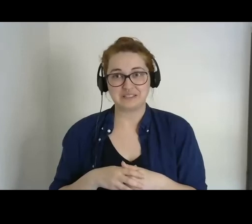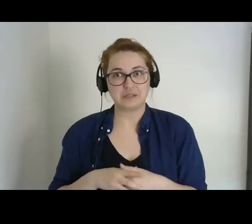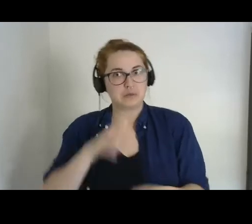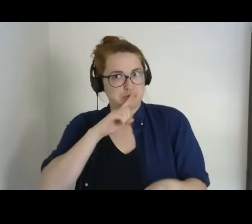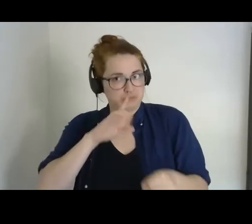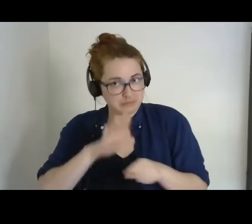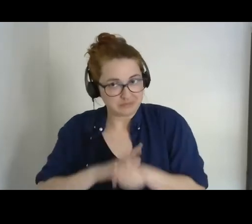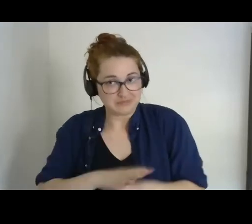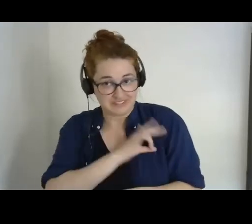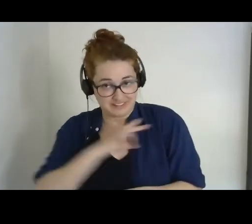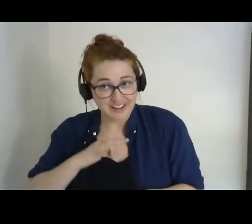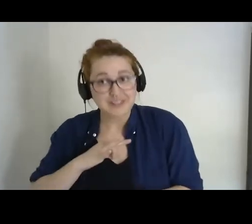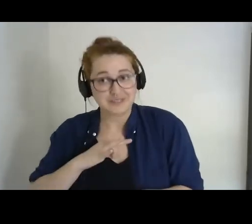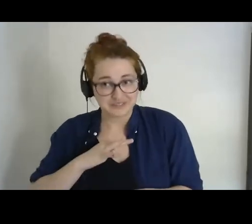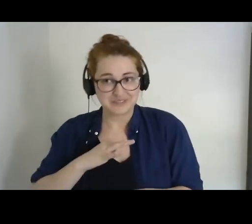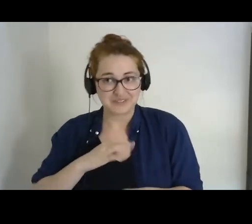but